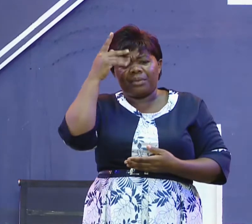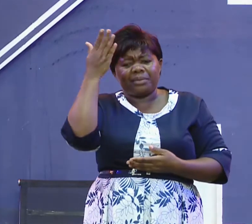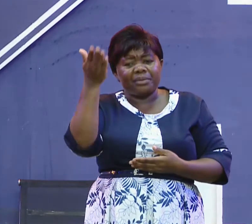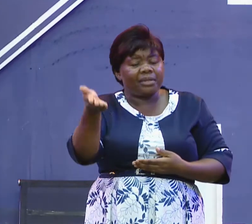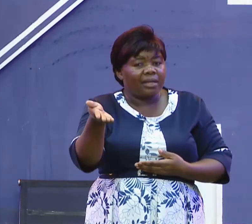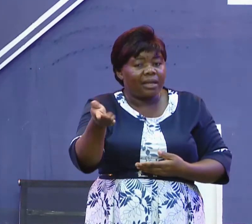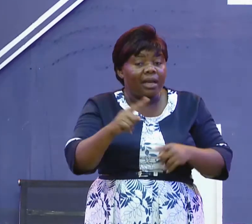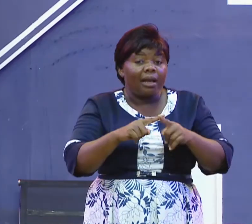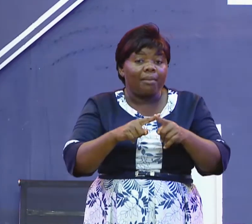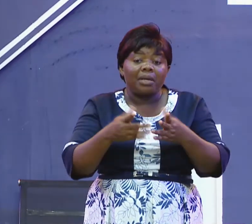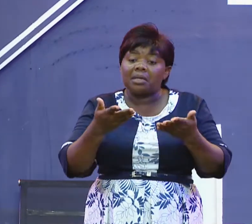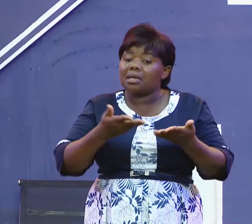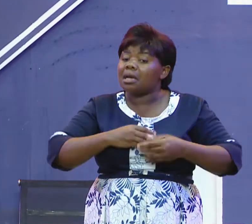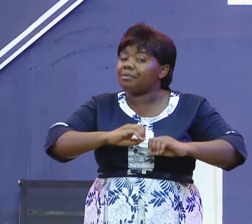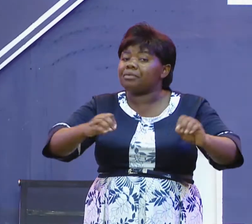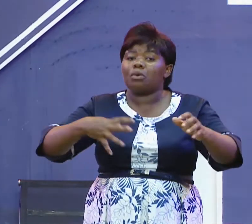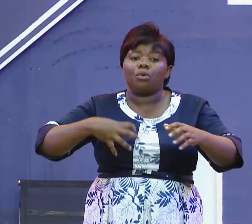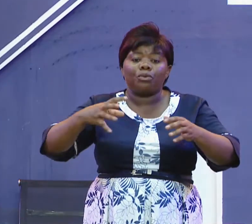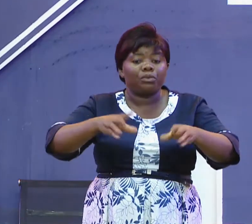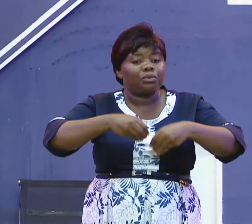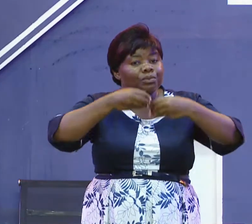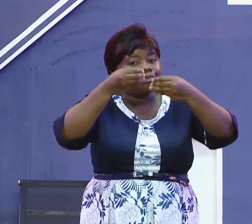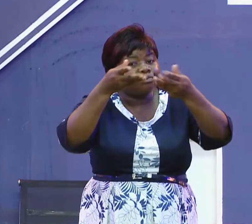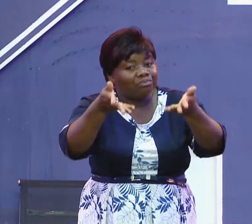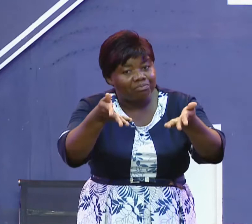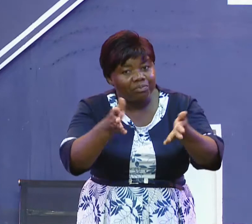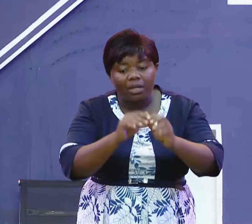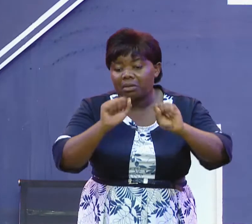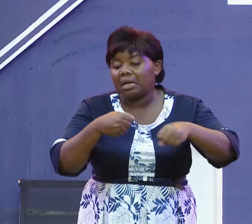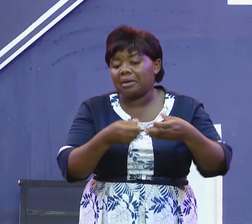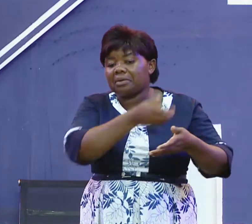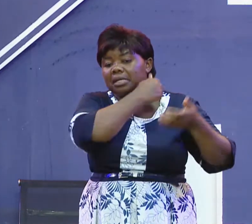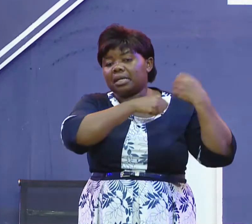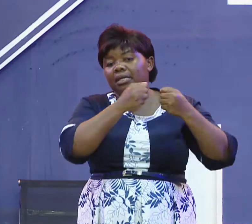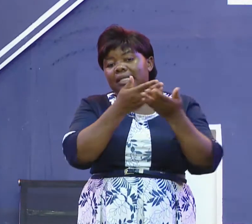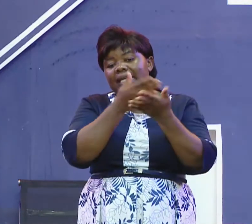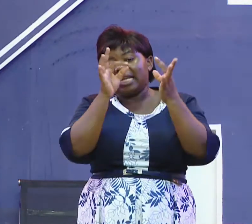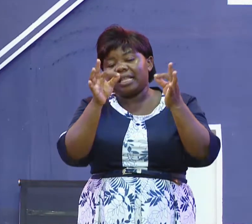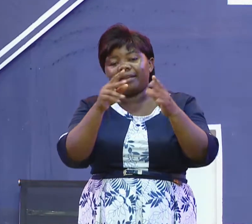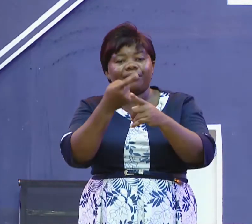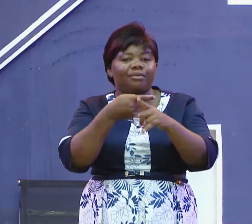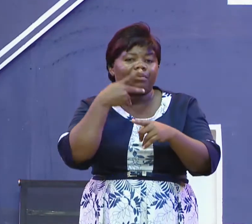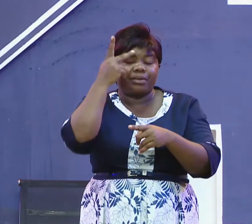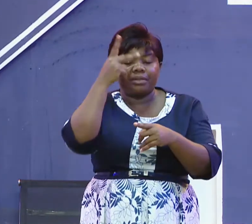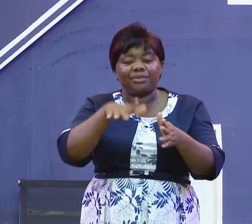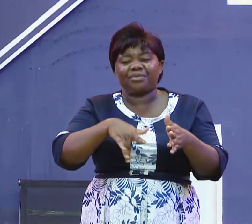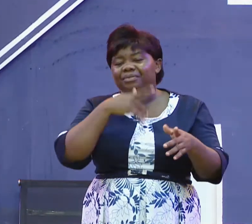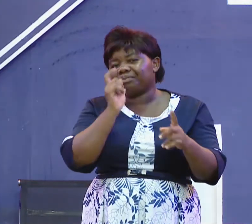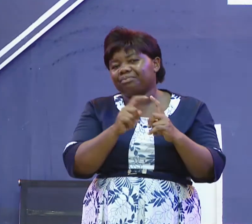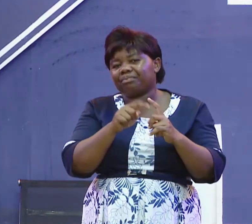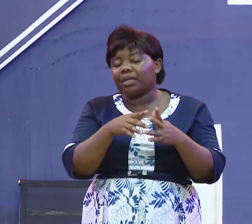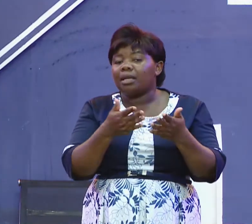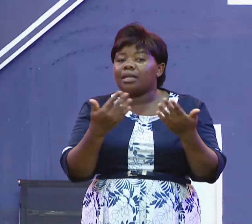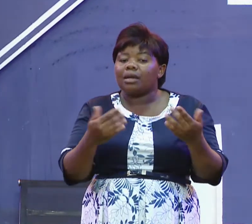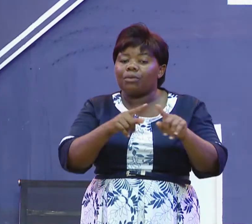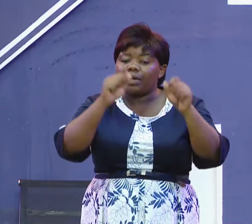have parents. Naye nga tebalina bugagga bw'obafunyeeko. But yet you've not got any wealth from them. So tusobola